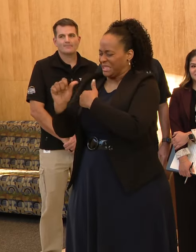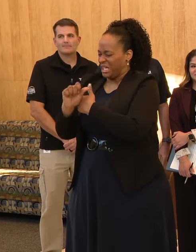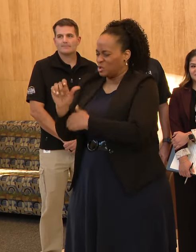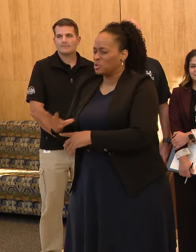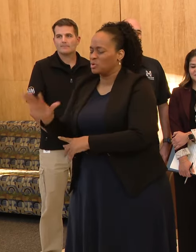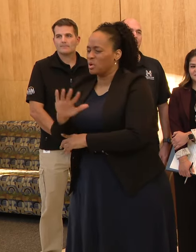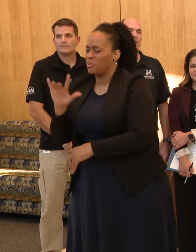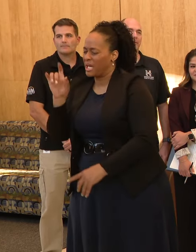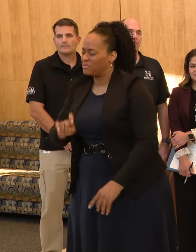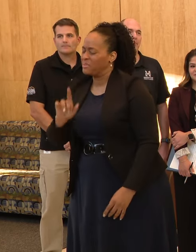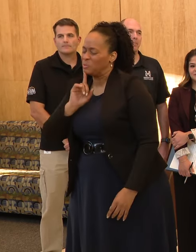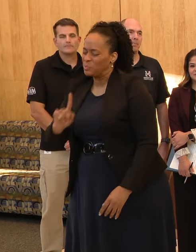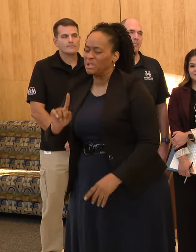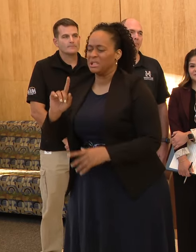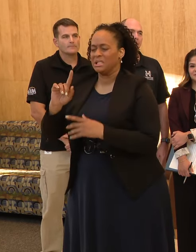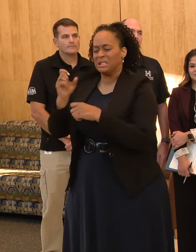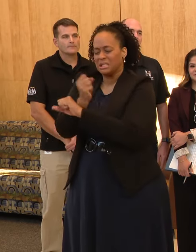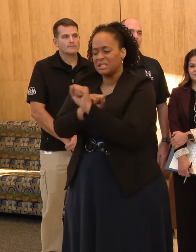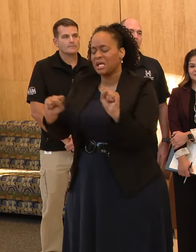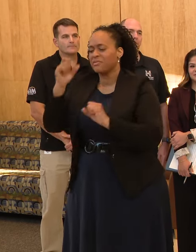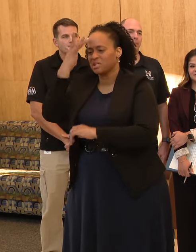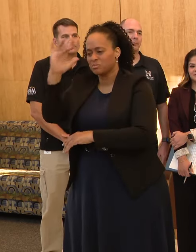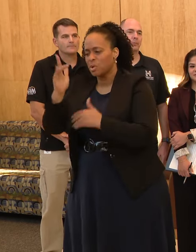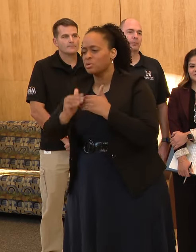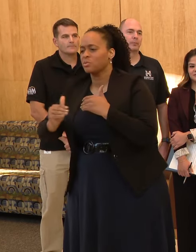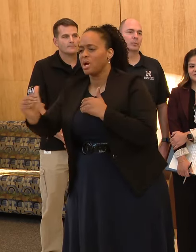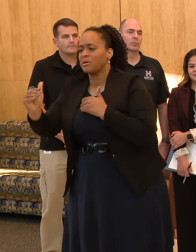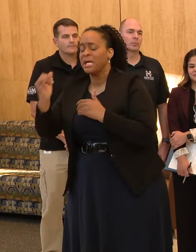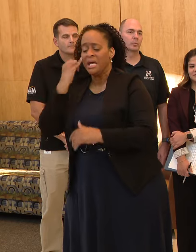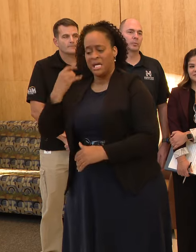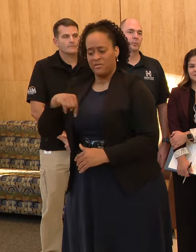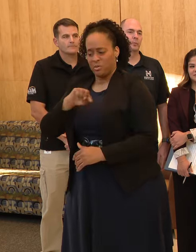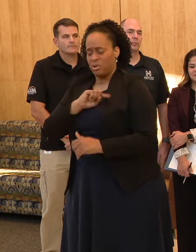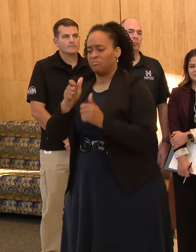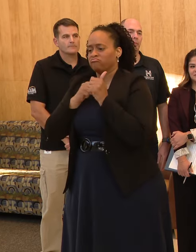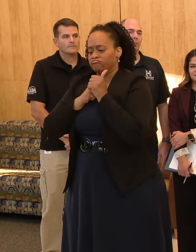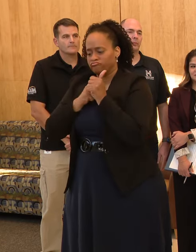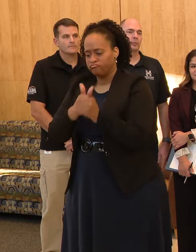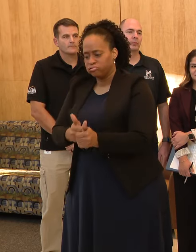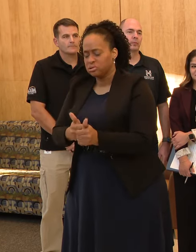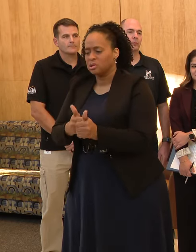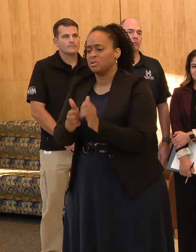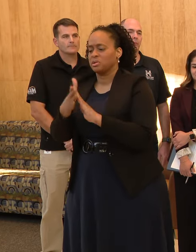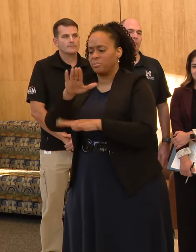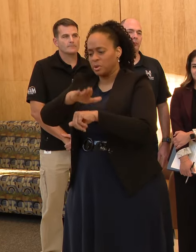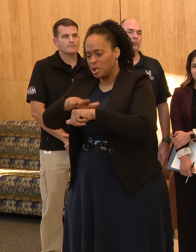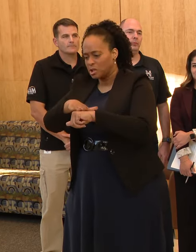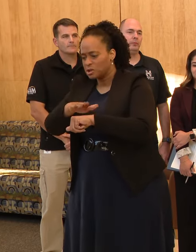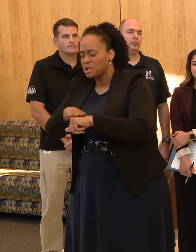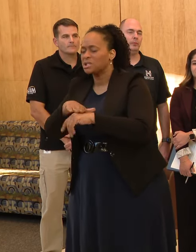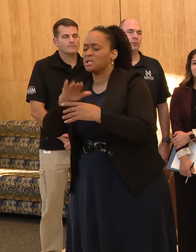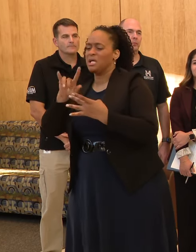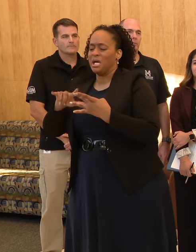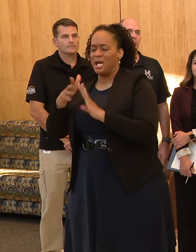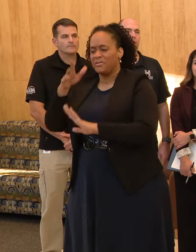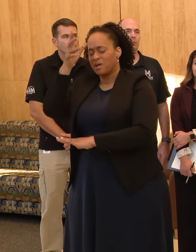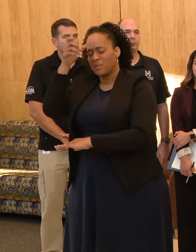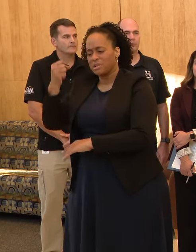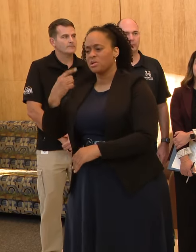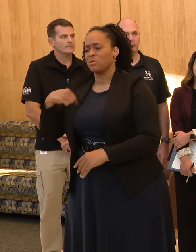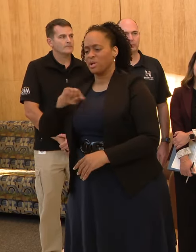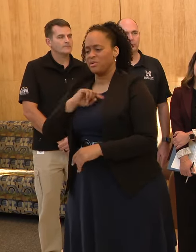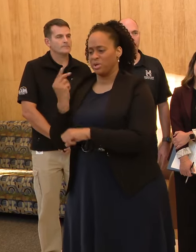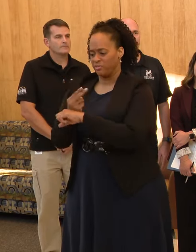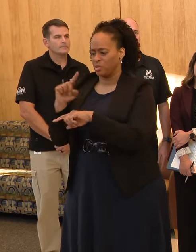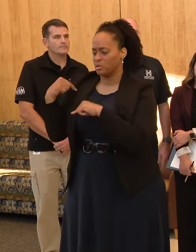safe and smart from here on out. If we follow the precautions and the common sense we've used up to